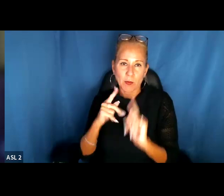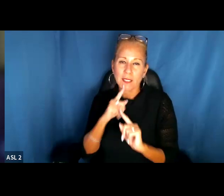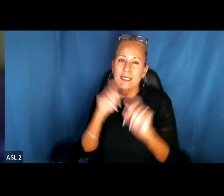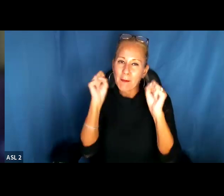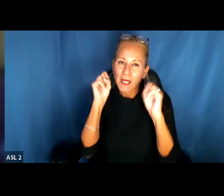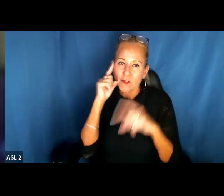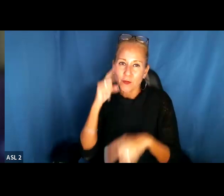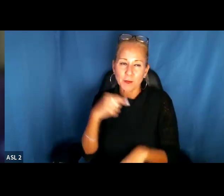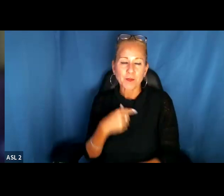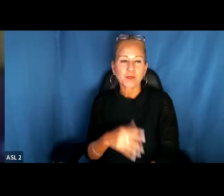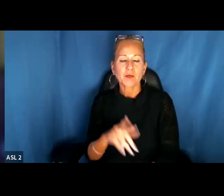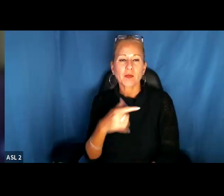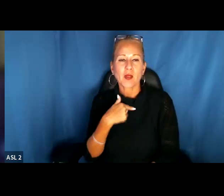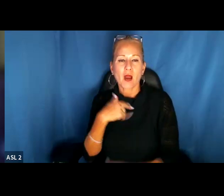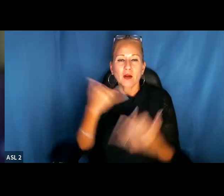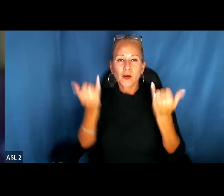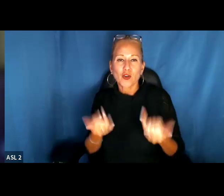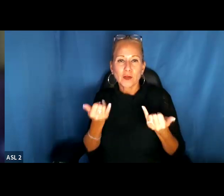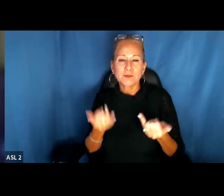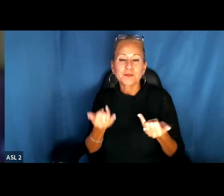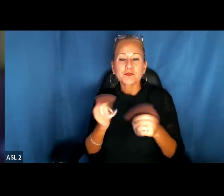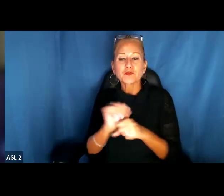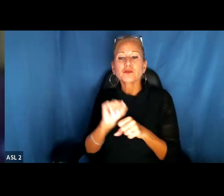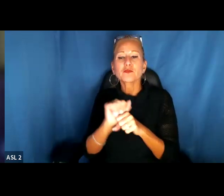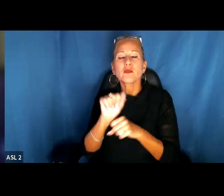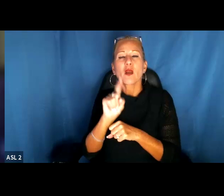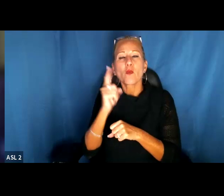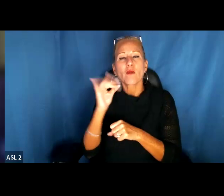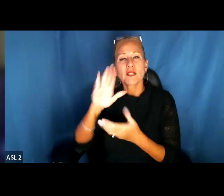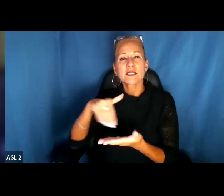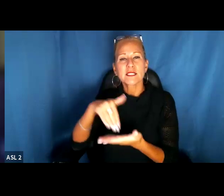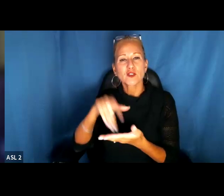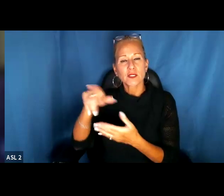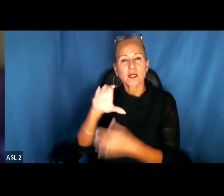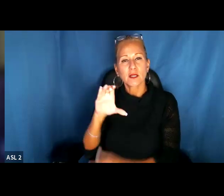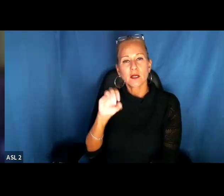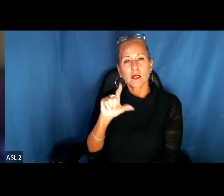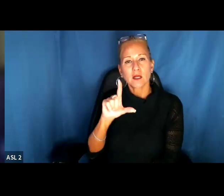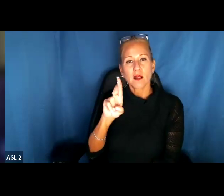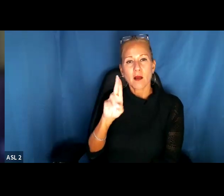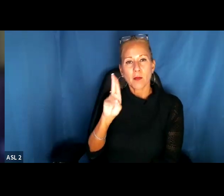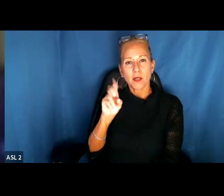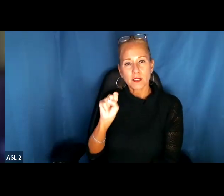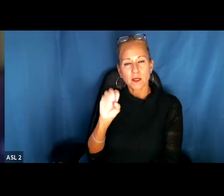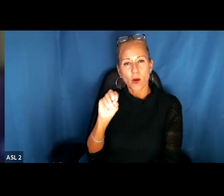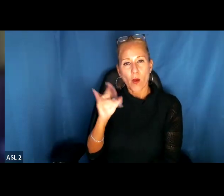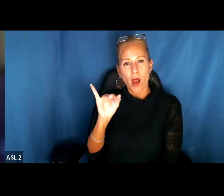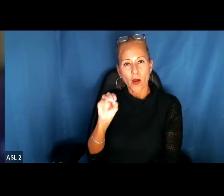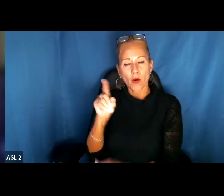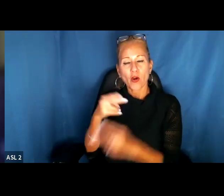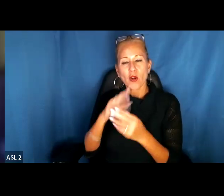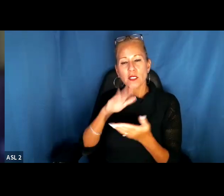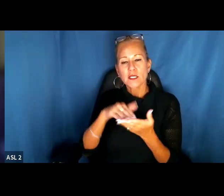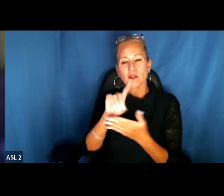amazing. I currently work at one of the centers in Columbus, Ohio, called the Center